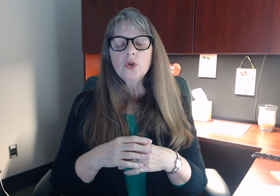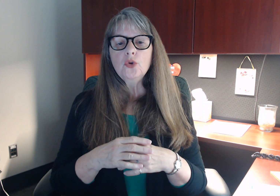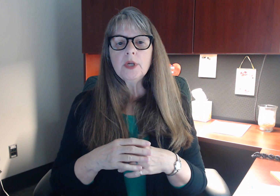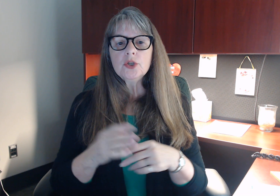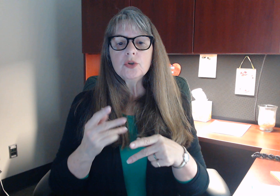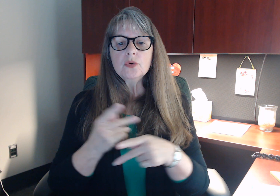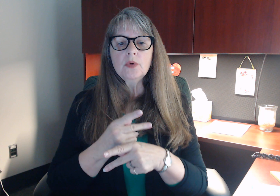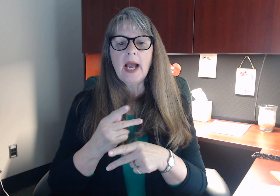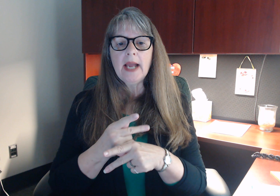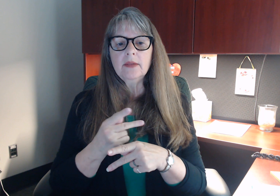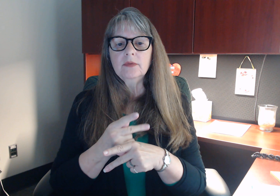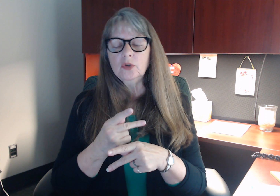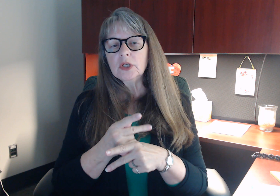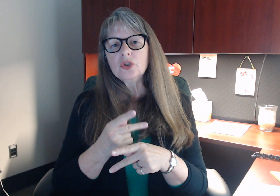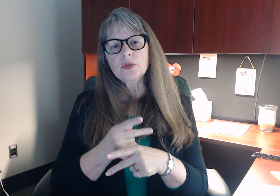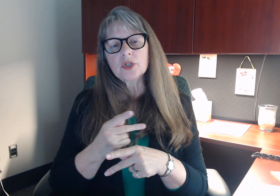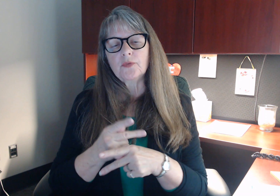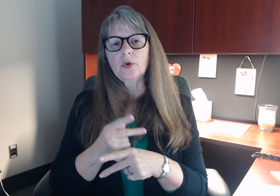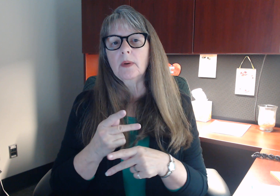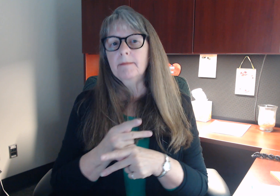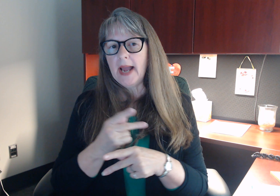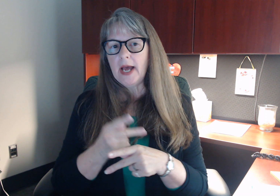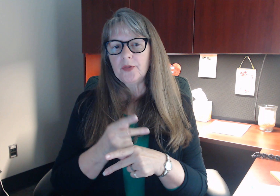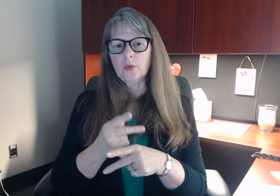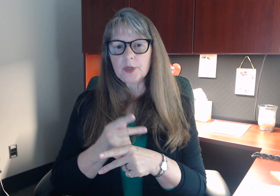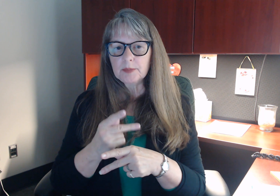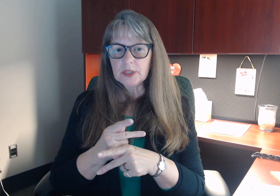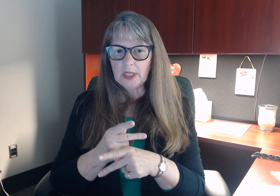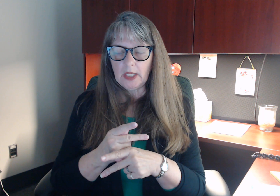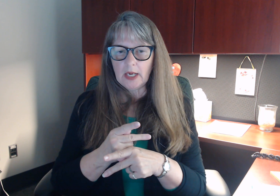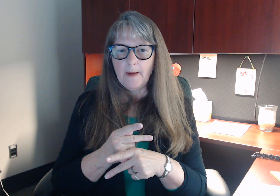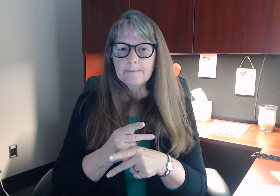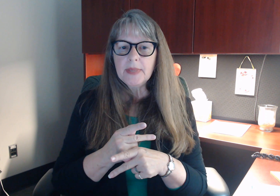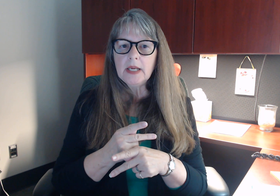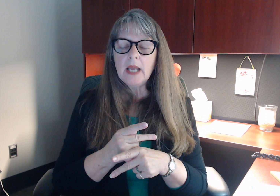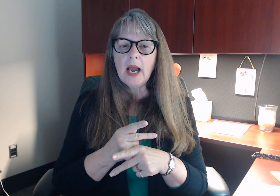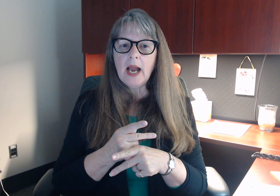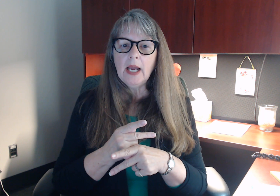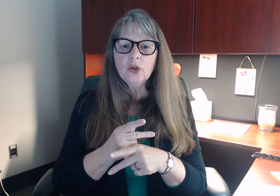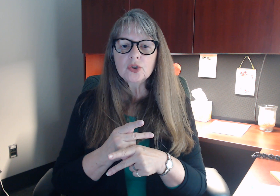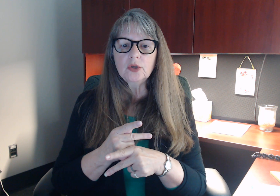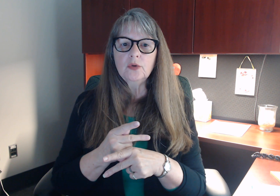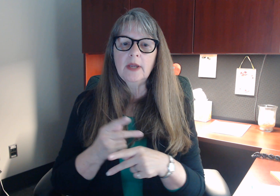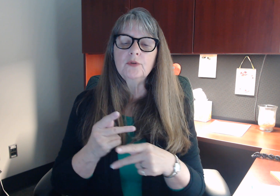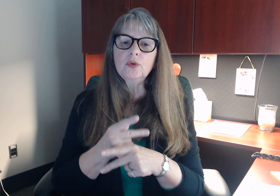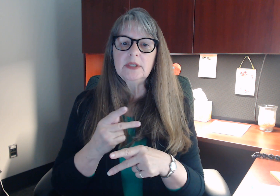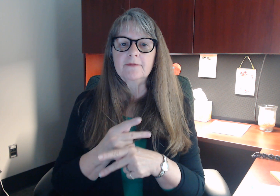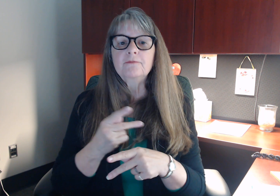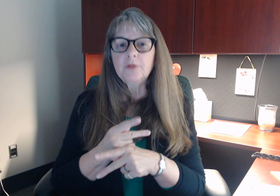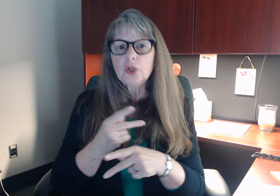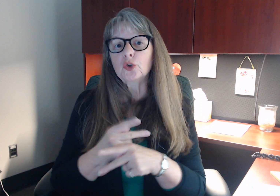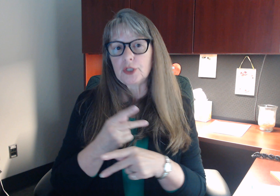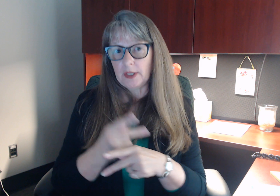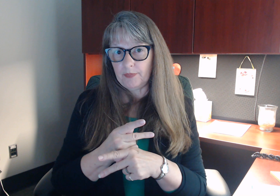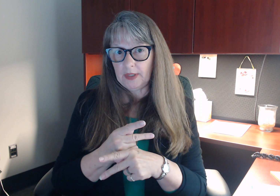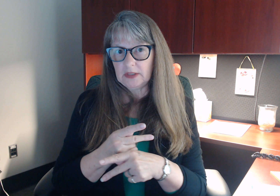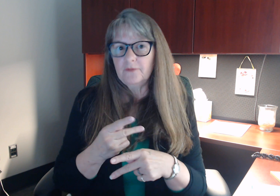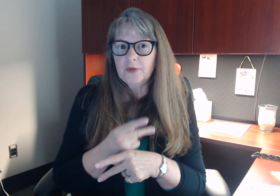You can do this for math or arithmetic, but I usually do that if you need to figure something, to figure it